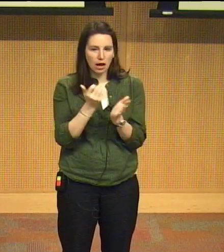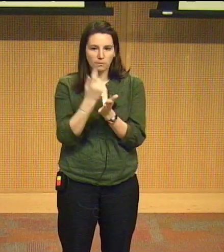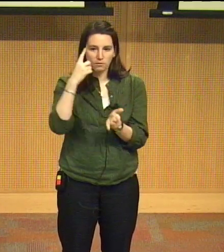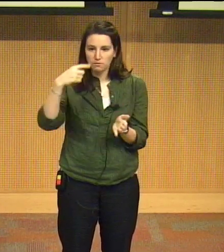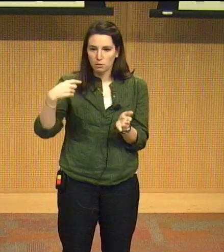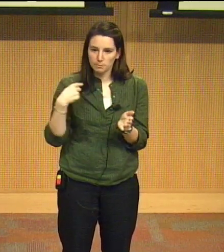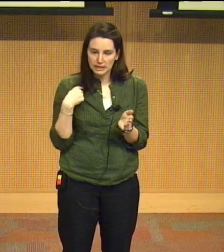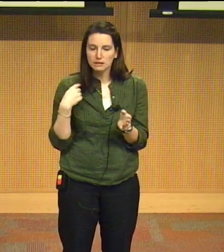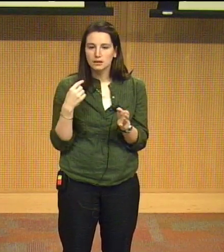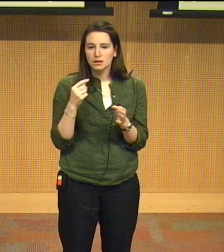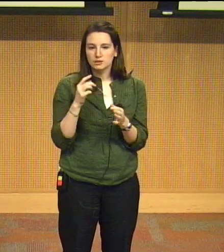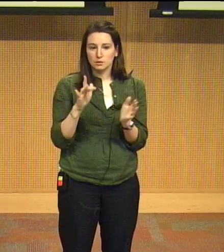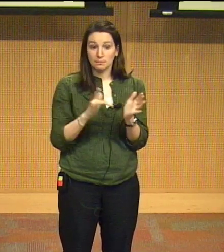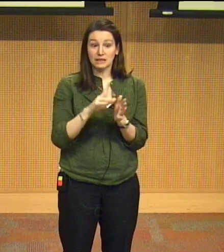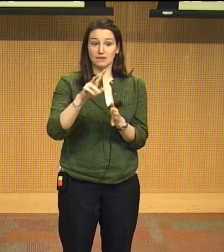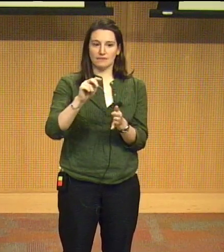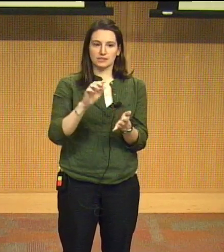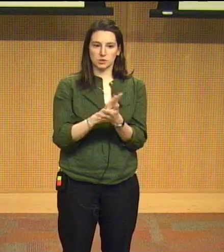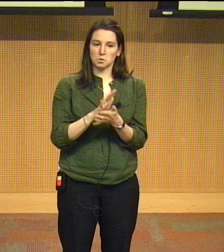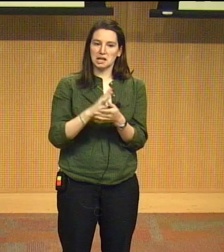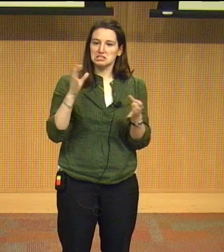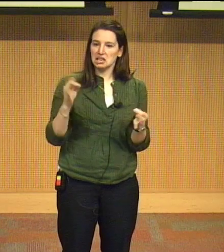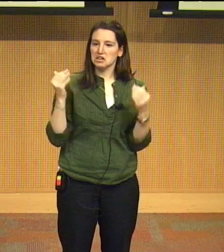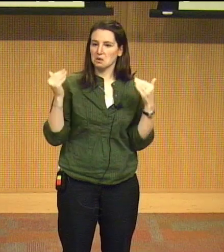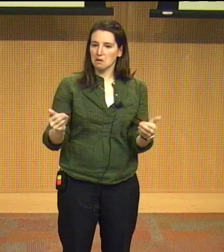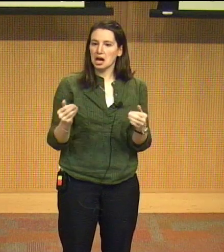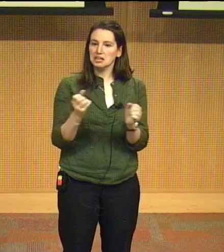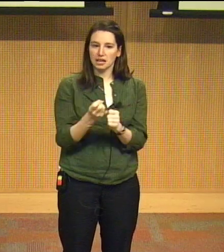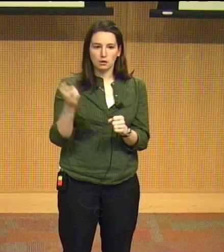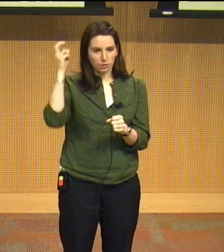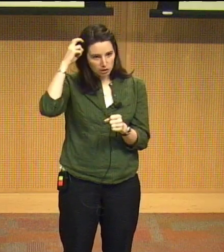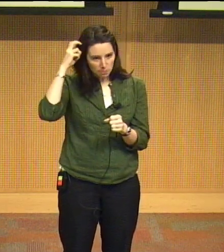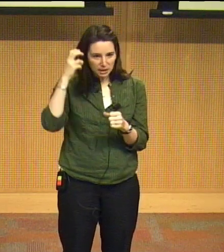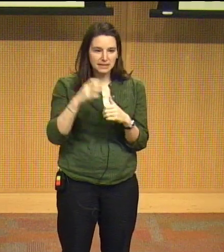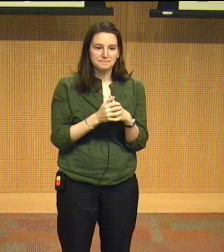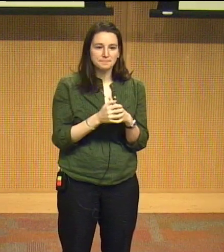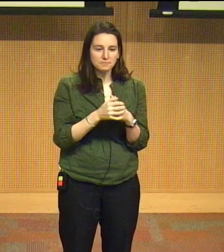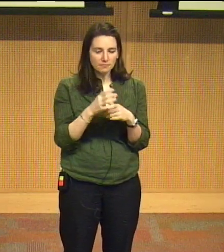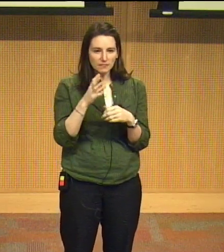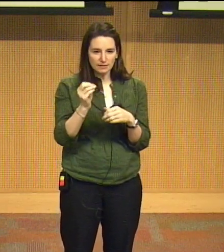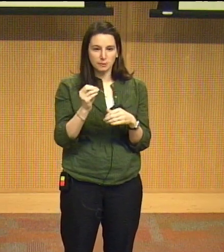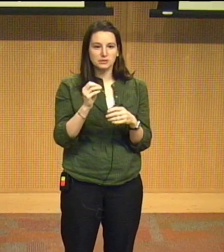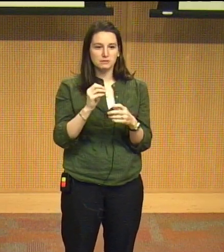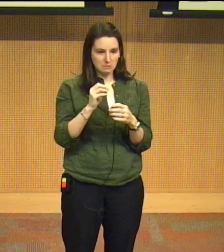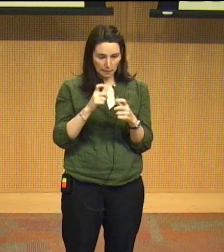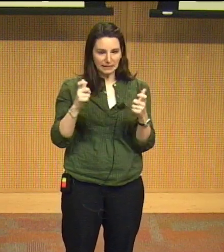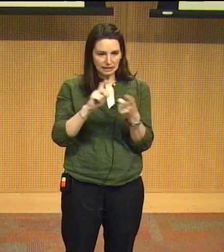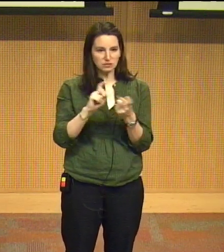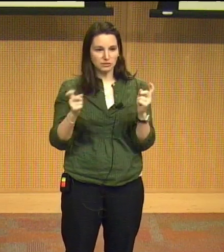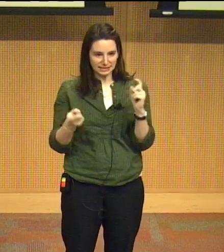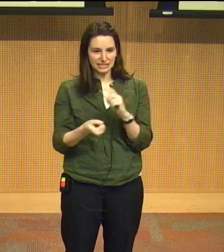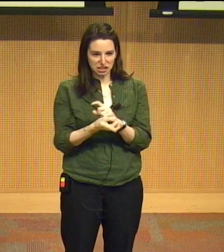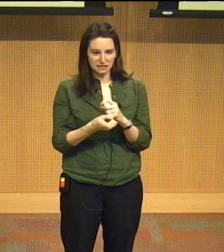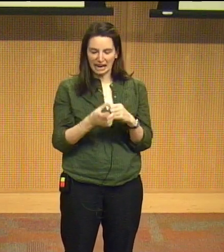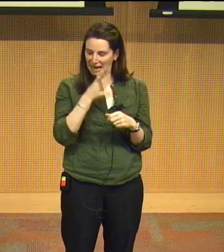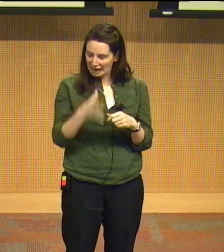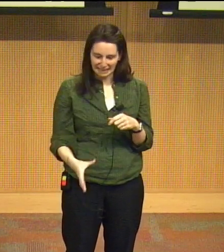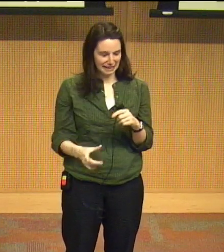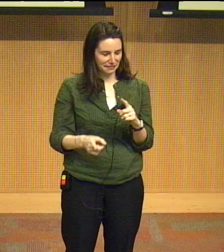helpful for me. So in the middle of vet school, I decided to go ahead and get a cochlear implant. And that was a big transition. I hated it at